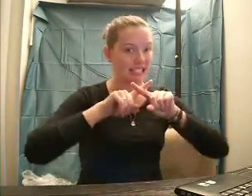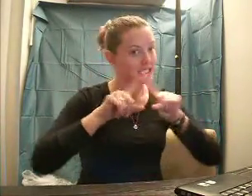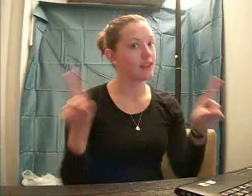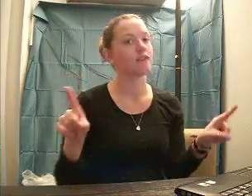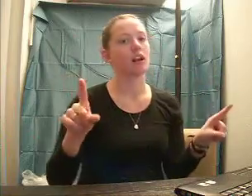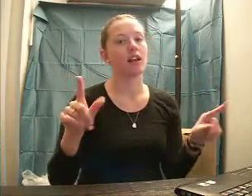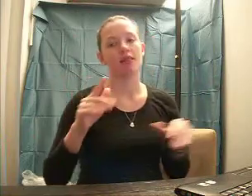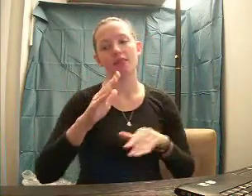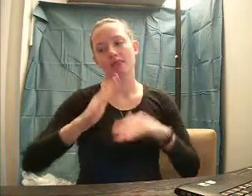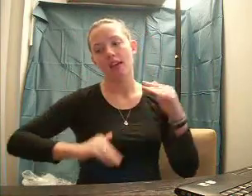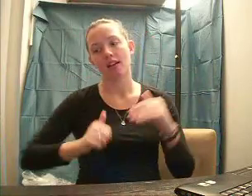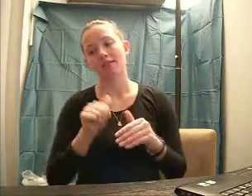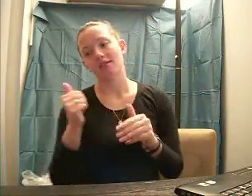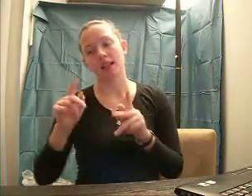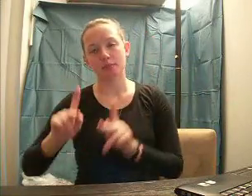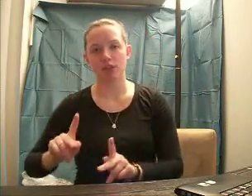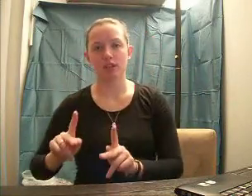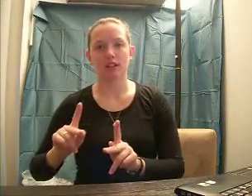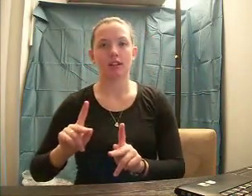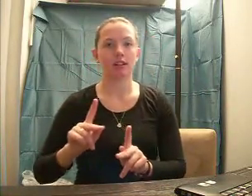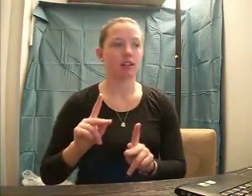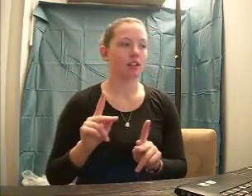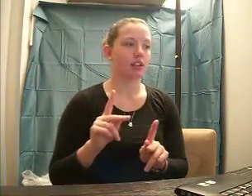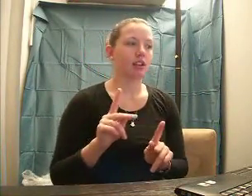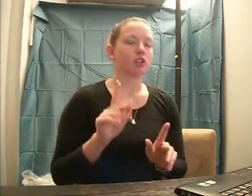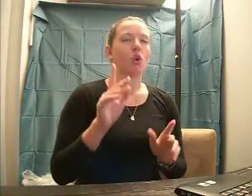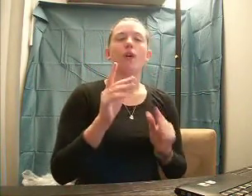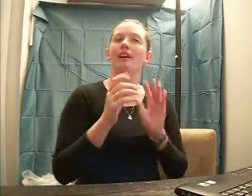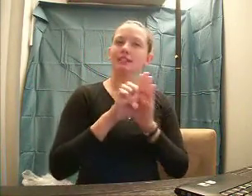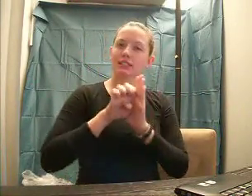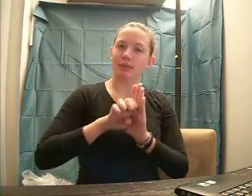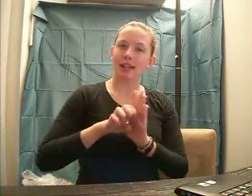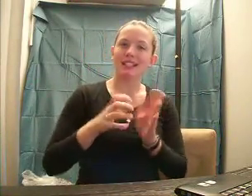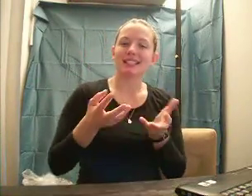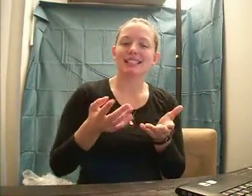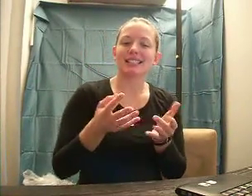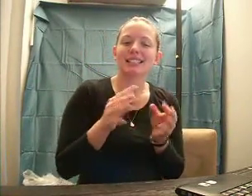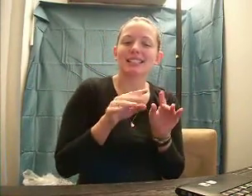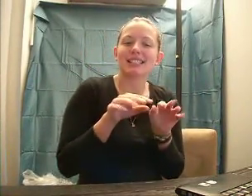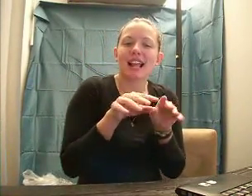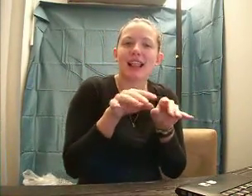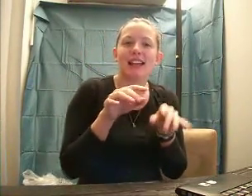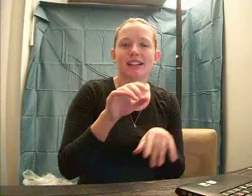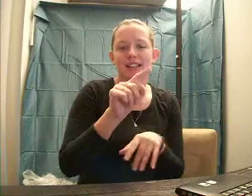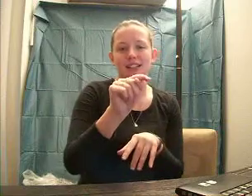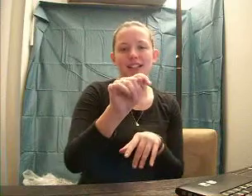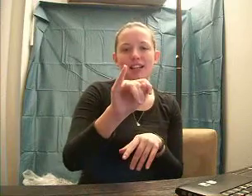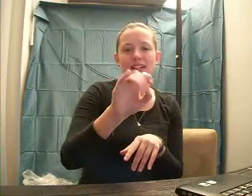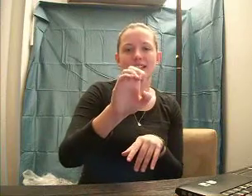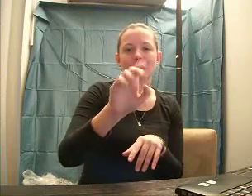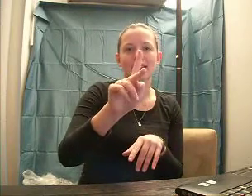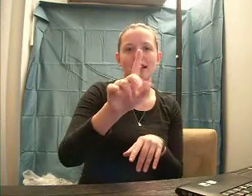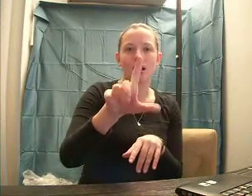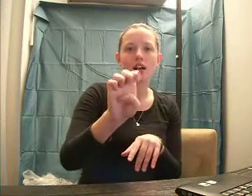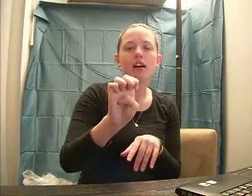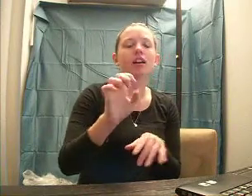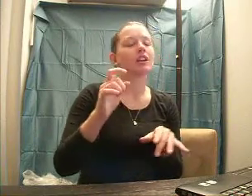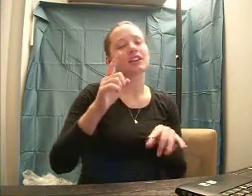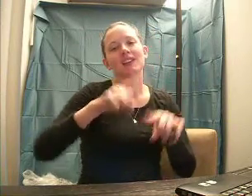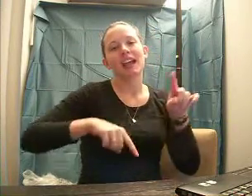decided the most obvious place to start was on tickle. It's been known for a long time you can't tickle yourself as well as other people can. But it hasn't really been